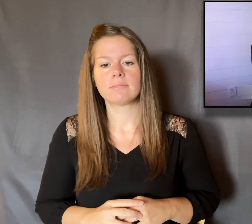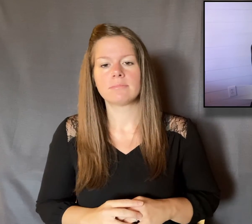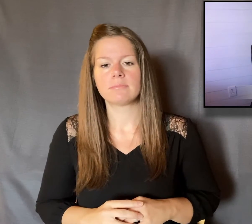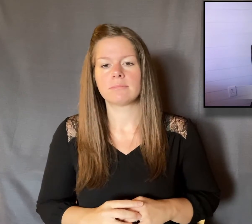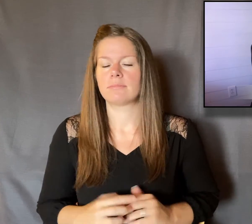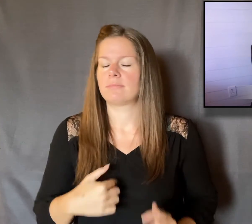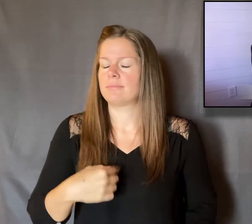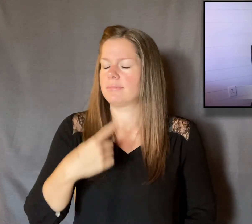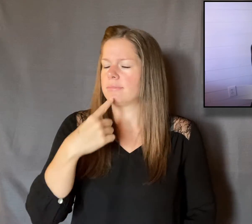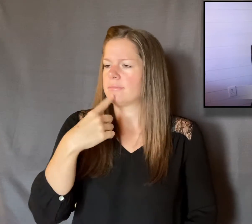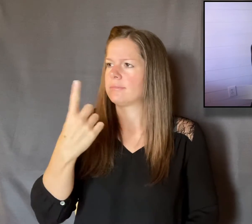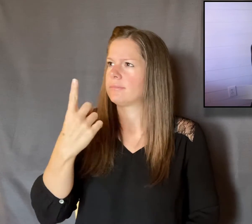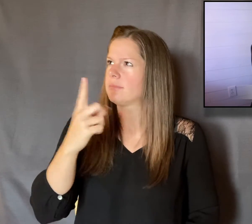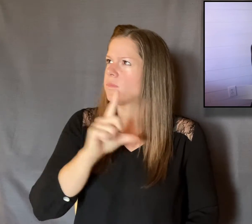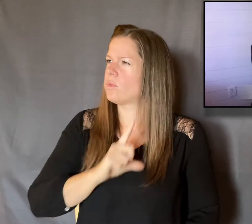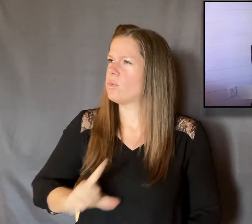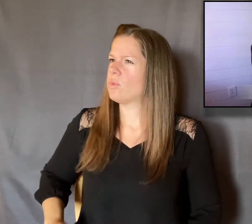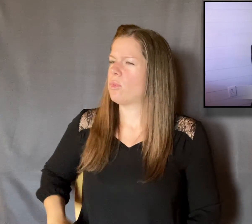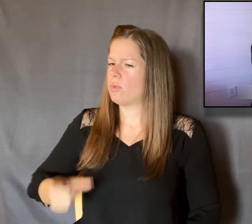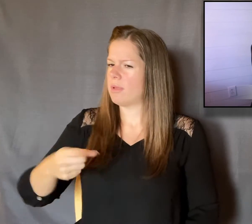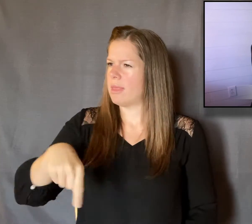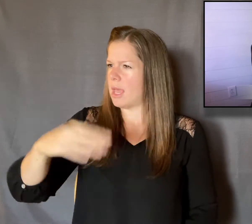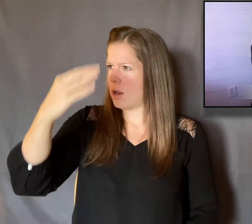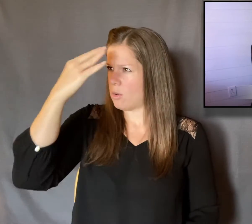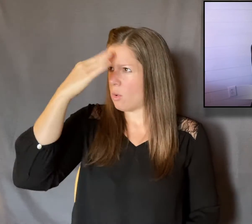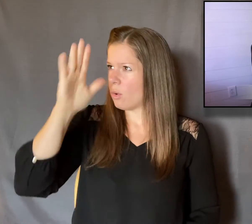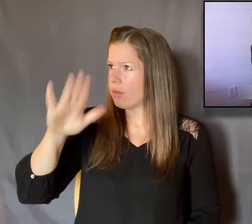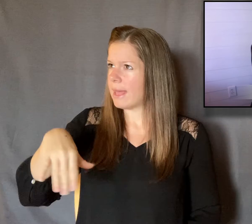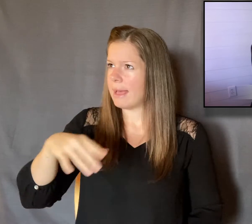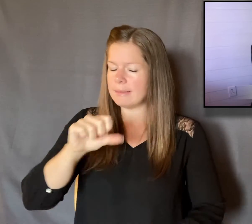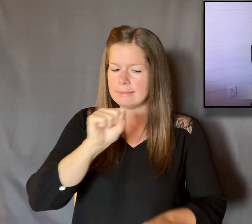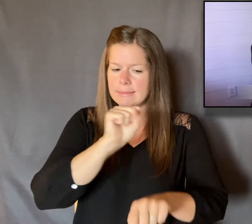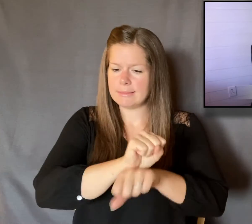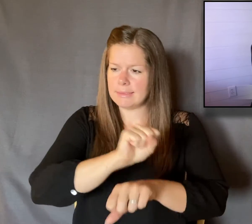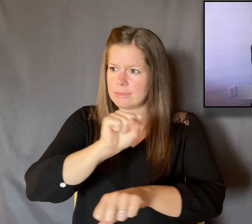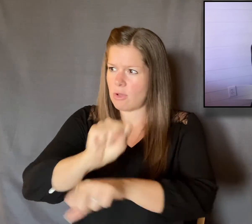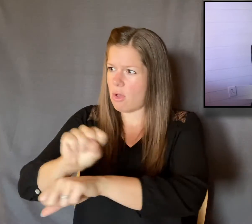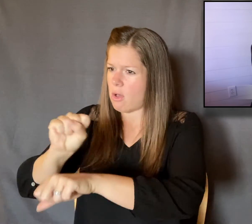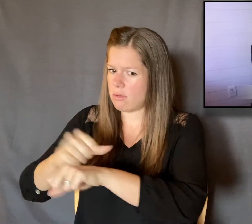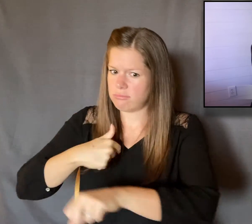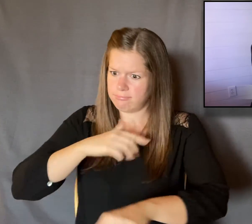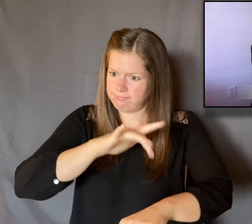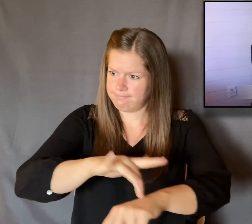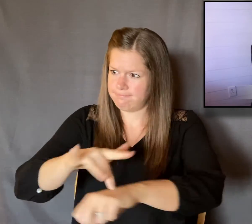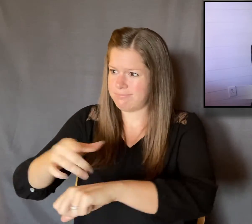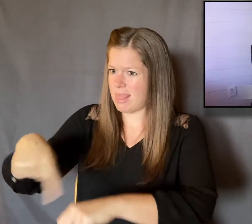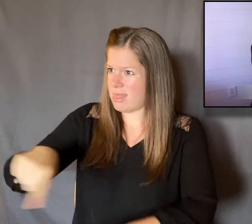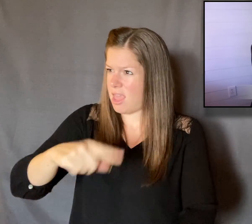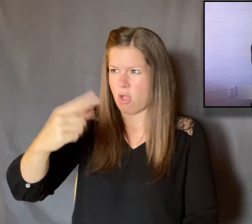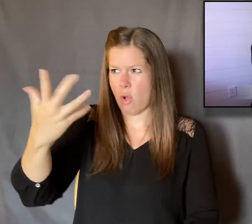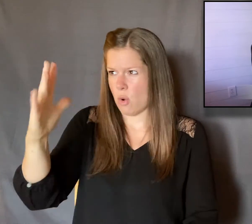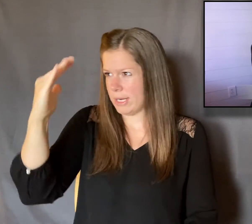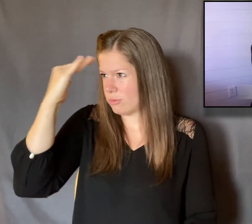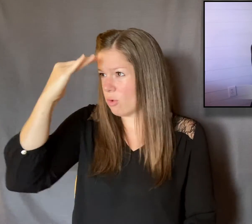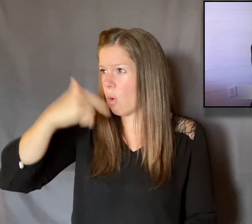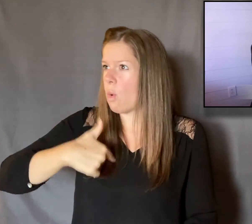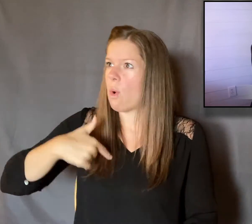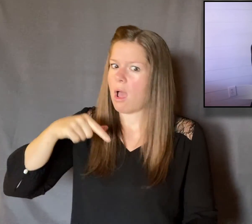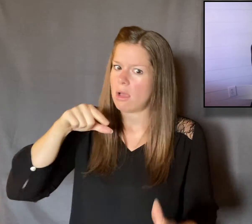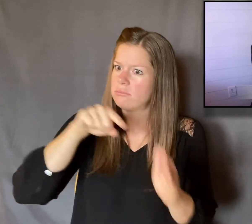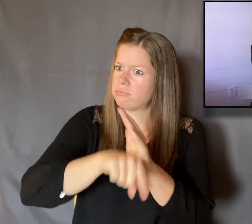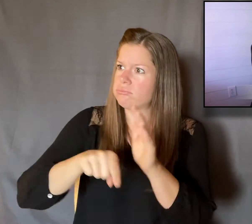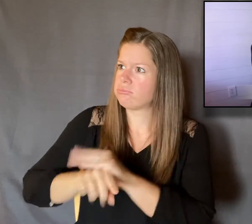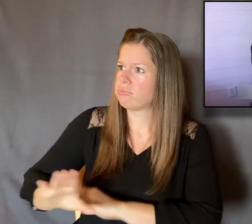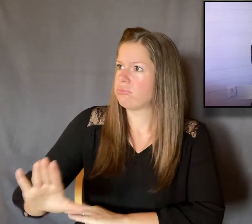And I said, Lord, they themselves know that in one synagogue after another I imprisoned and beat those who believed in you. And when the blood